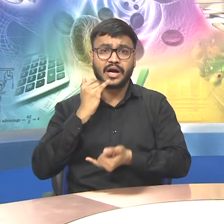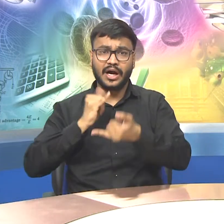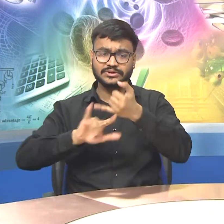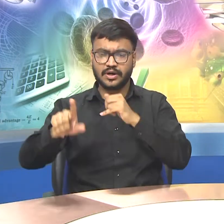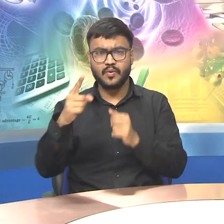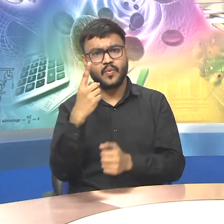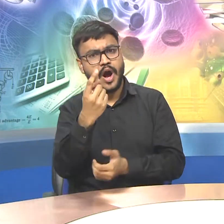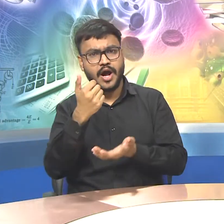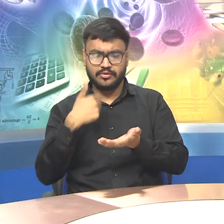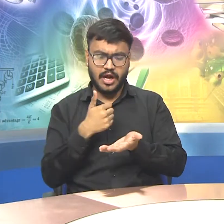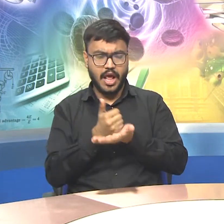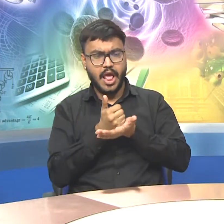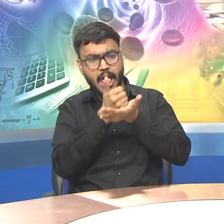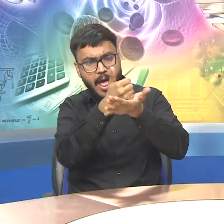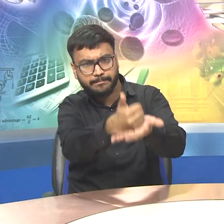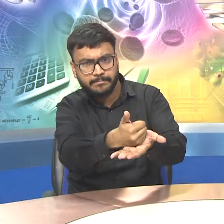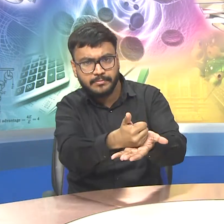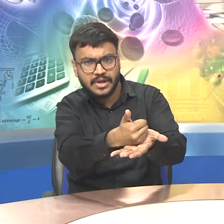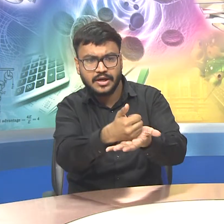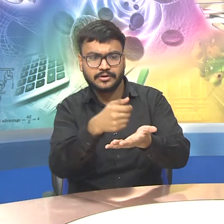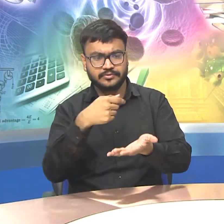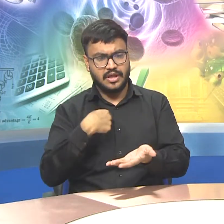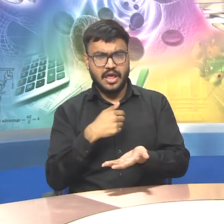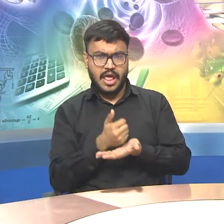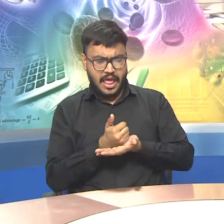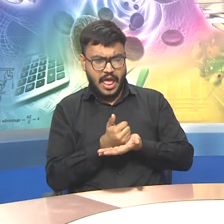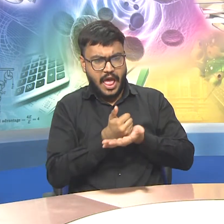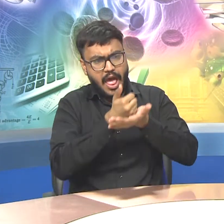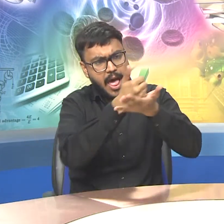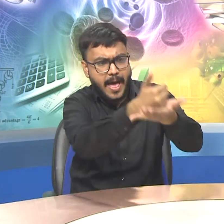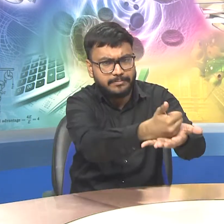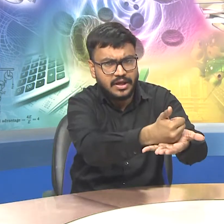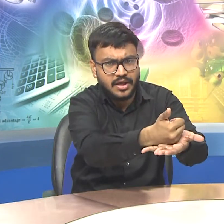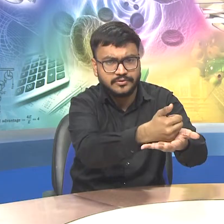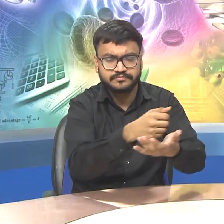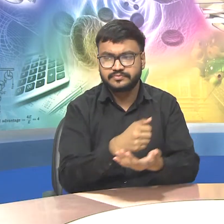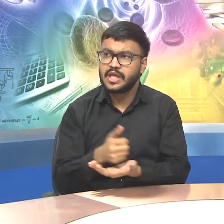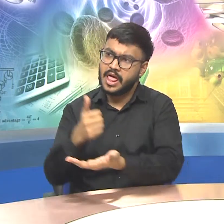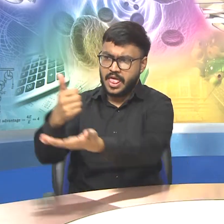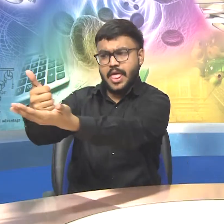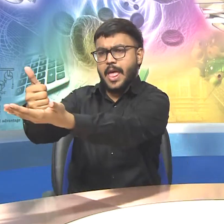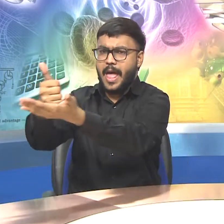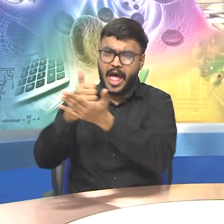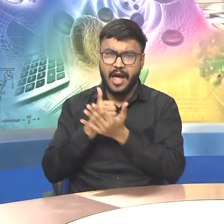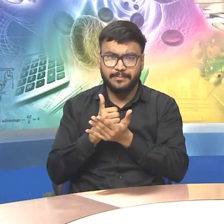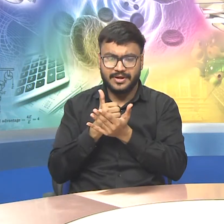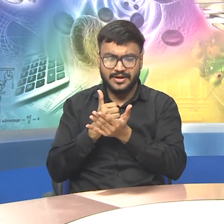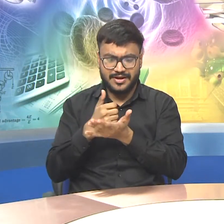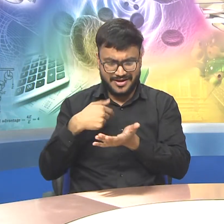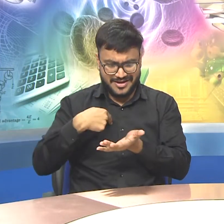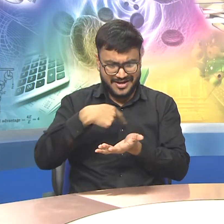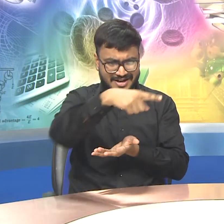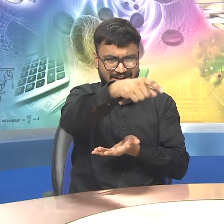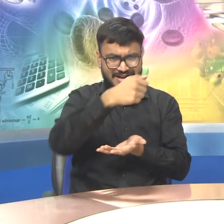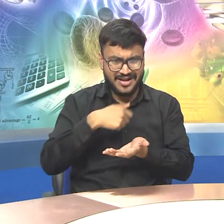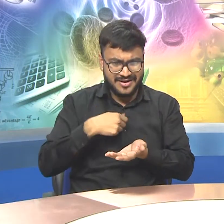If we sign the I help you, so the sign of help will be